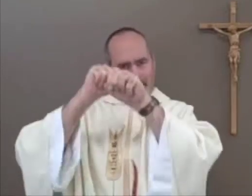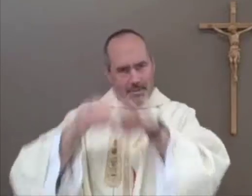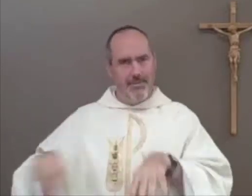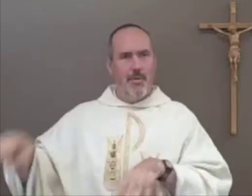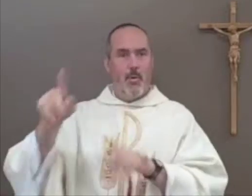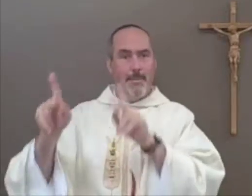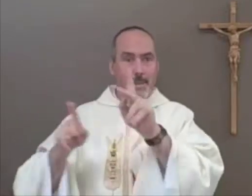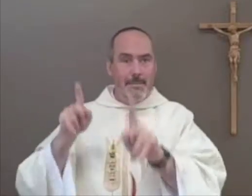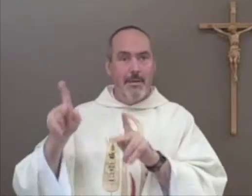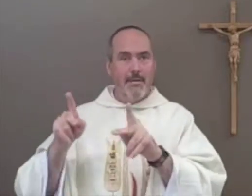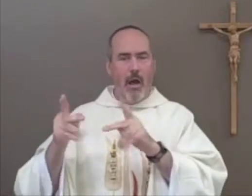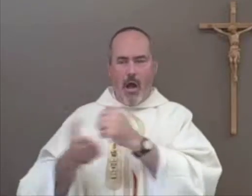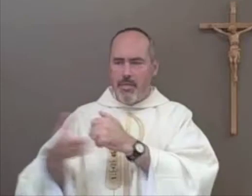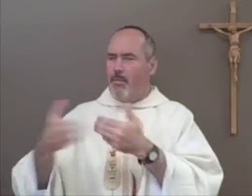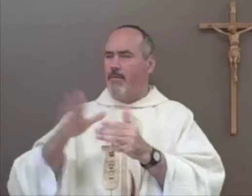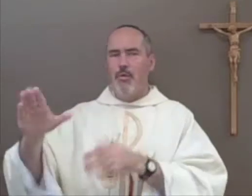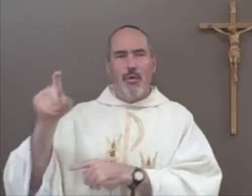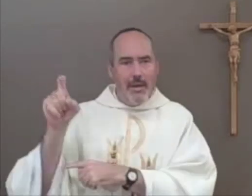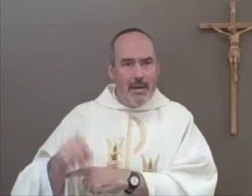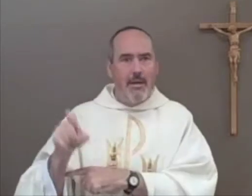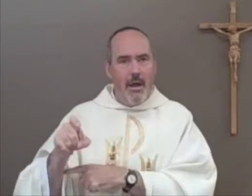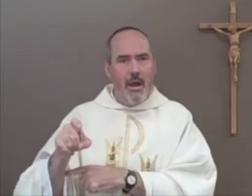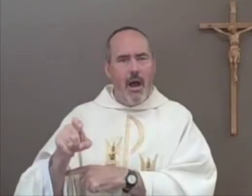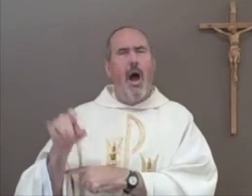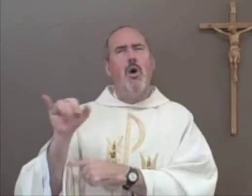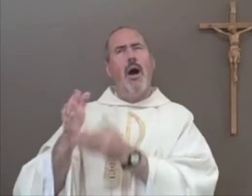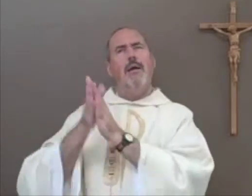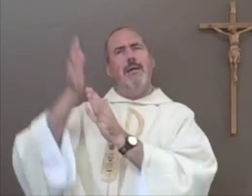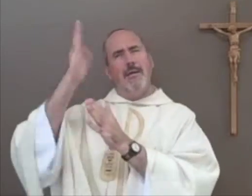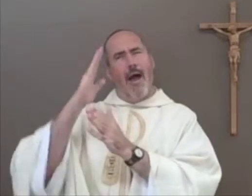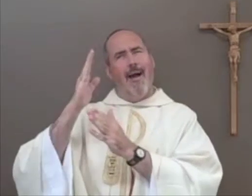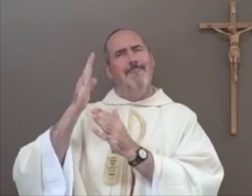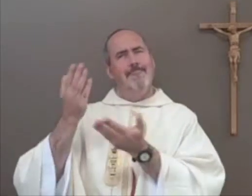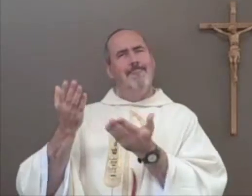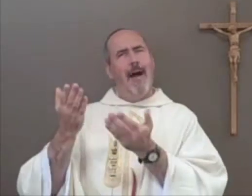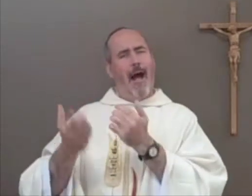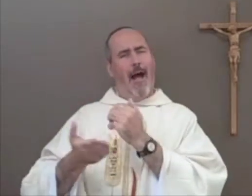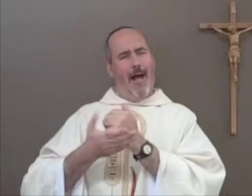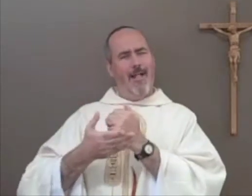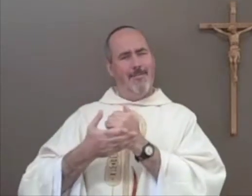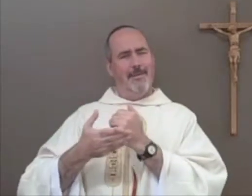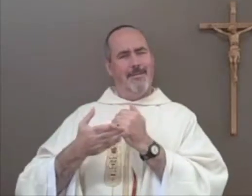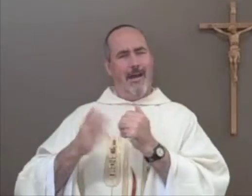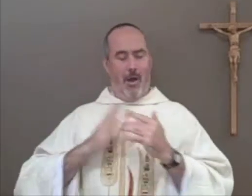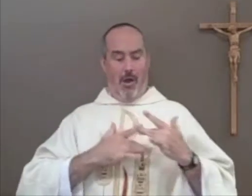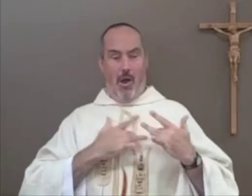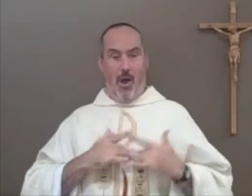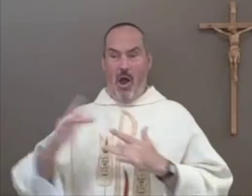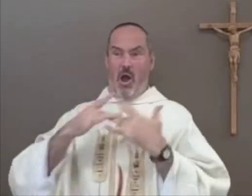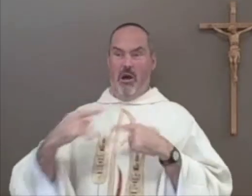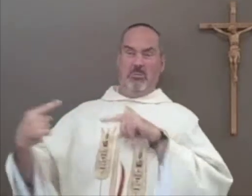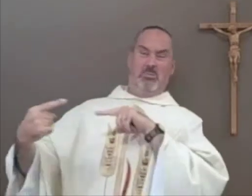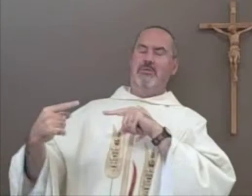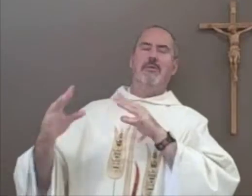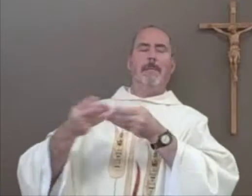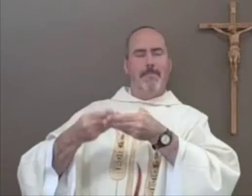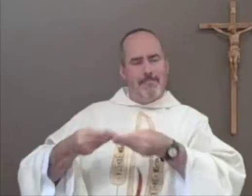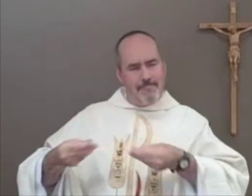will bless them and bless all of us and take care of their needs. And that God will also help mend our hearts